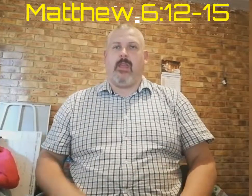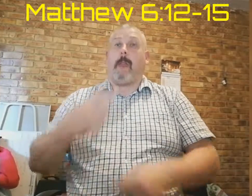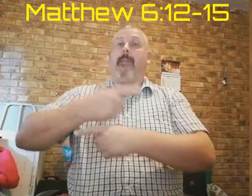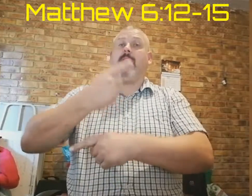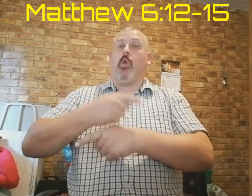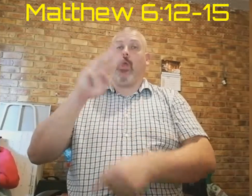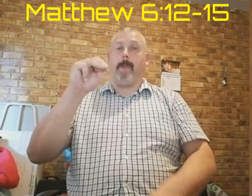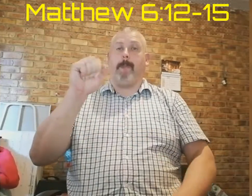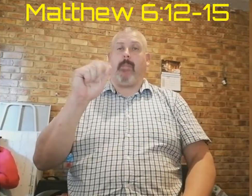in